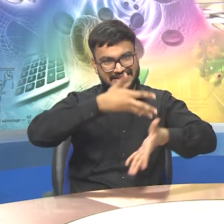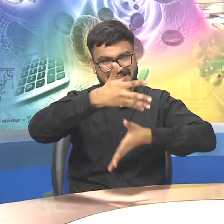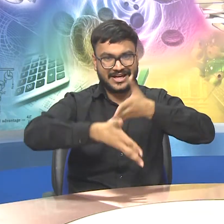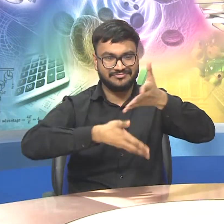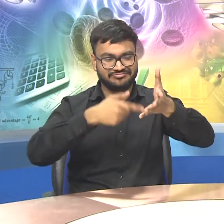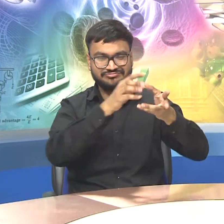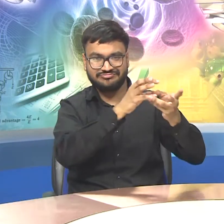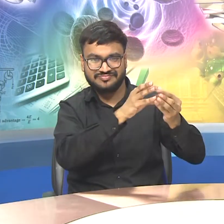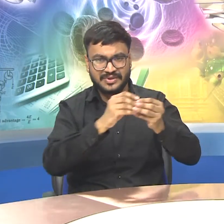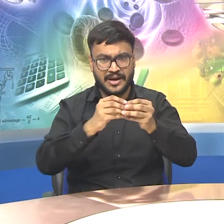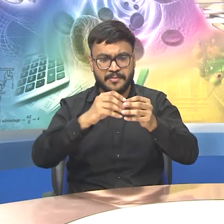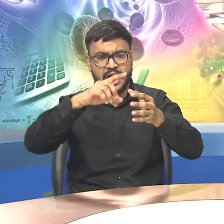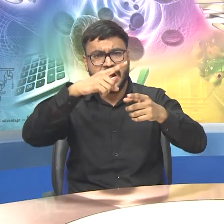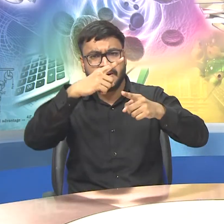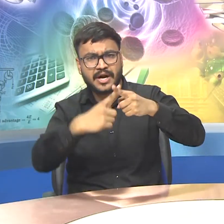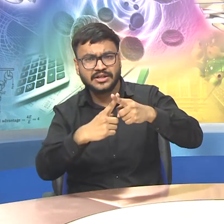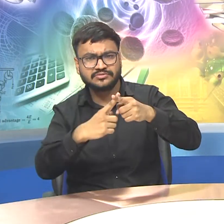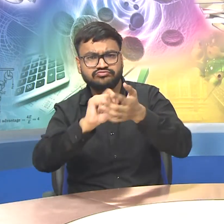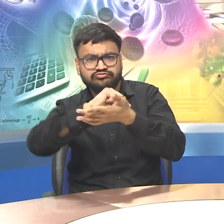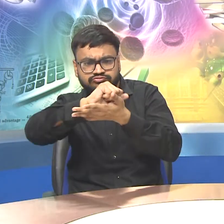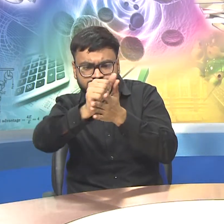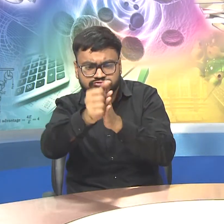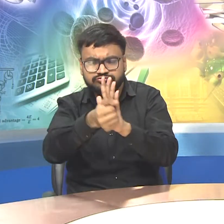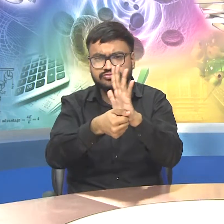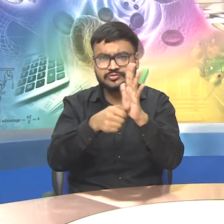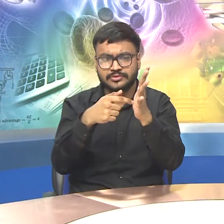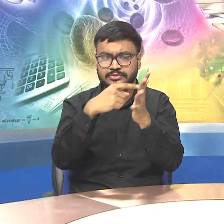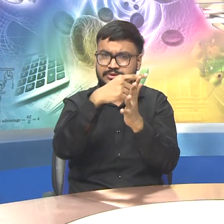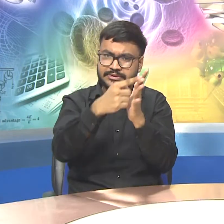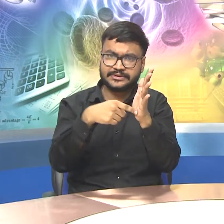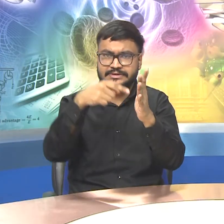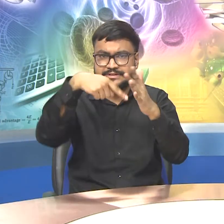Signs with a finger spelled letter as the hand shape.